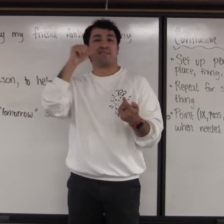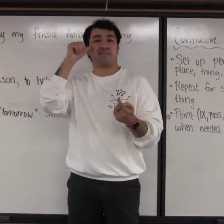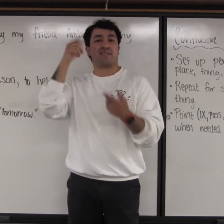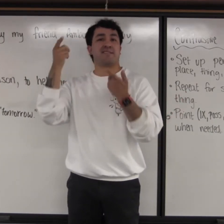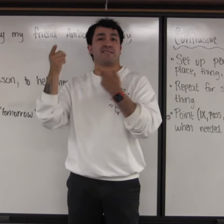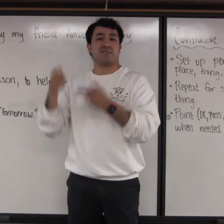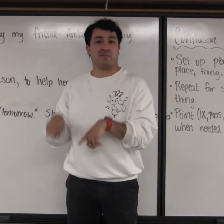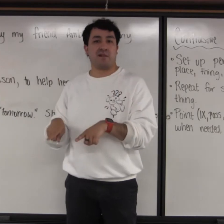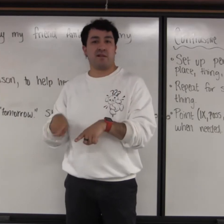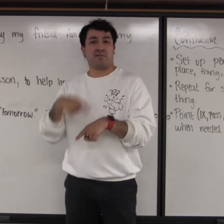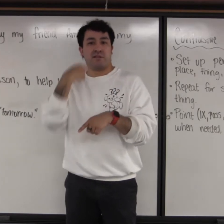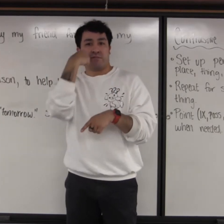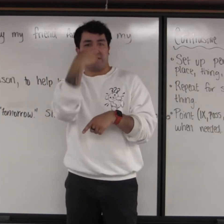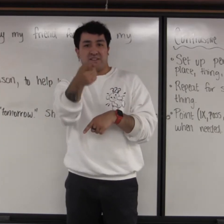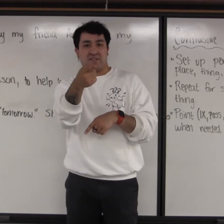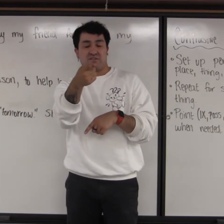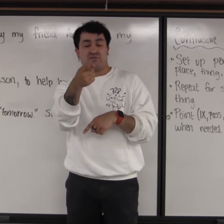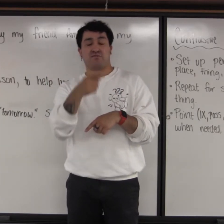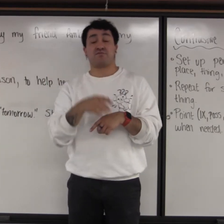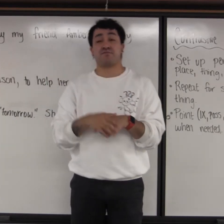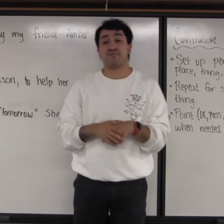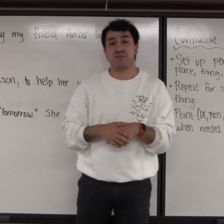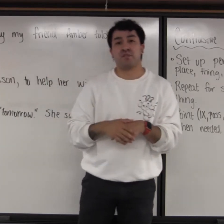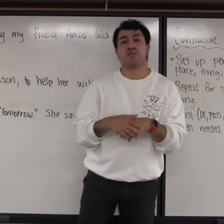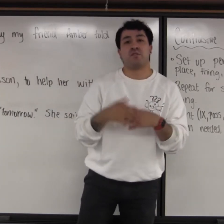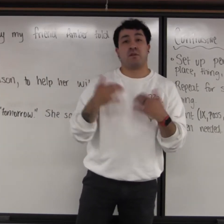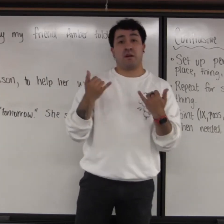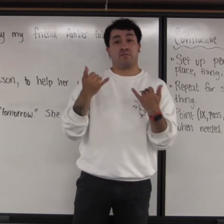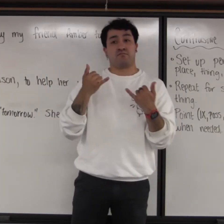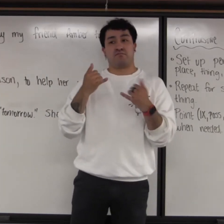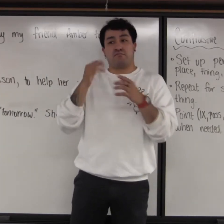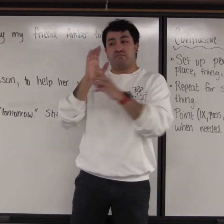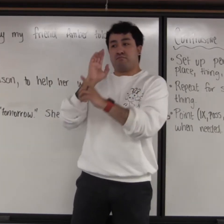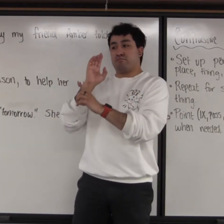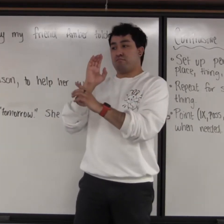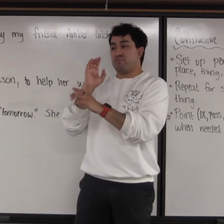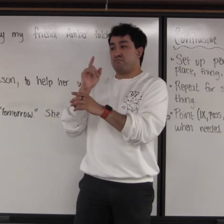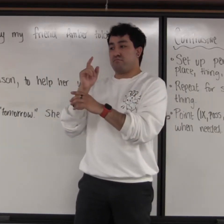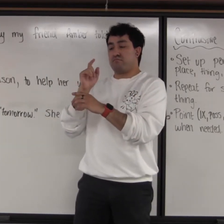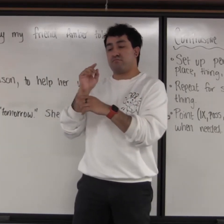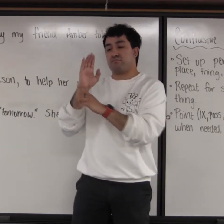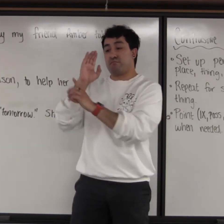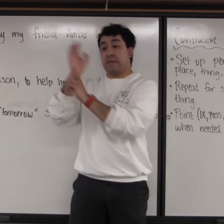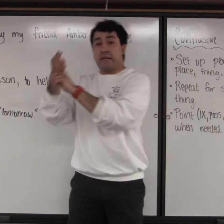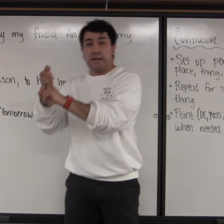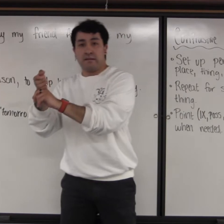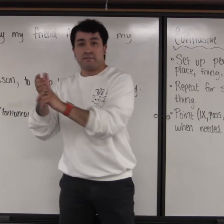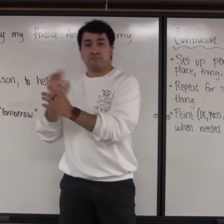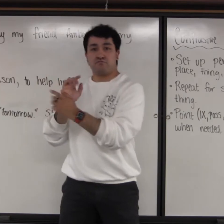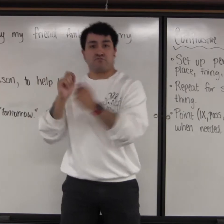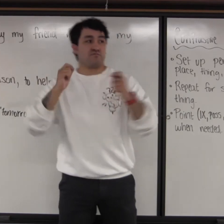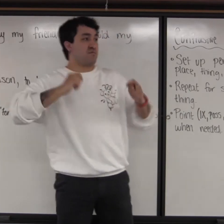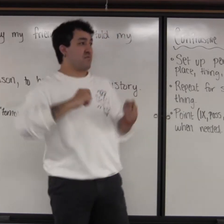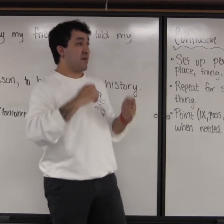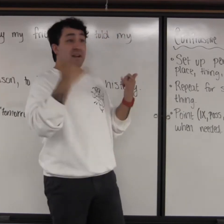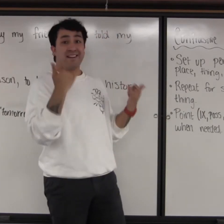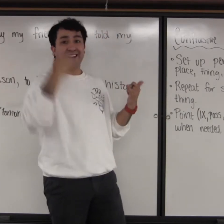you the story about what happened yesterday. And again, in English we typically would say he said, she said, but in ASL we actually just become